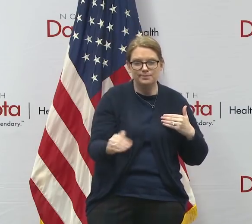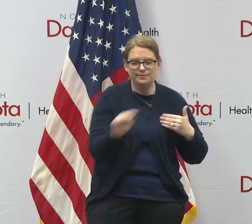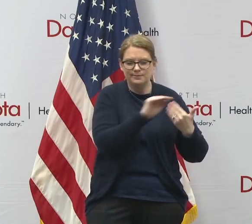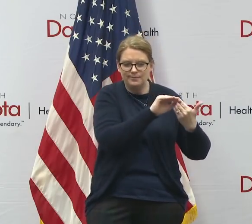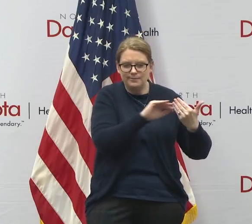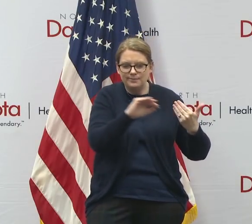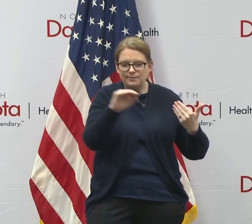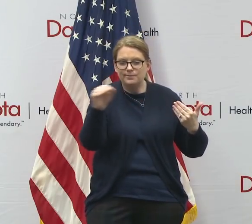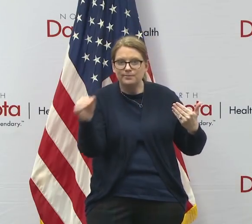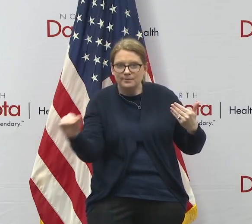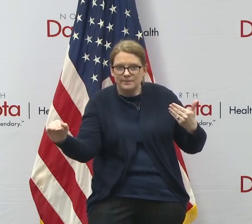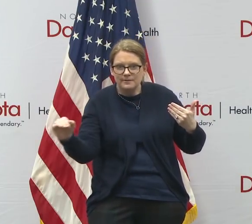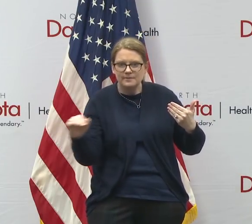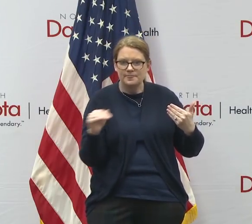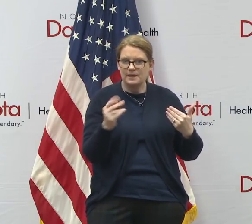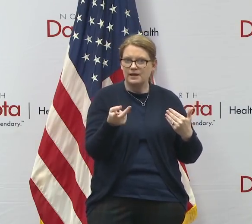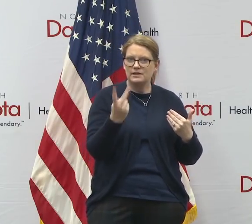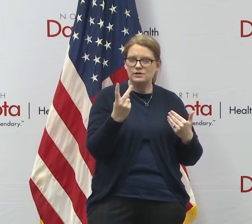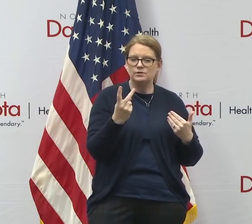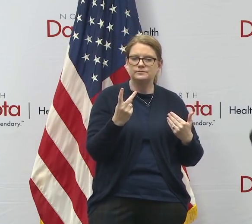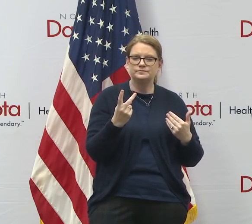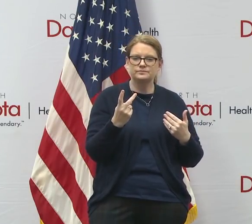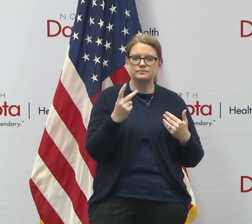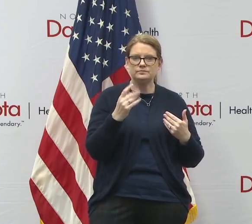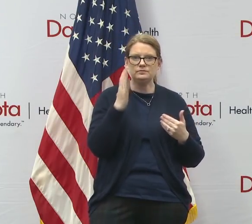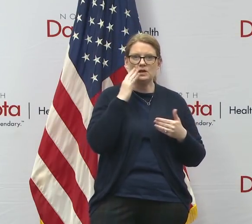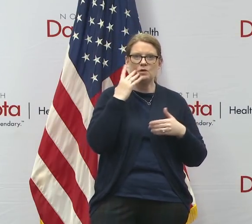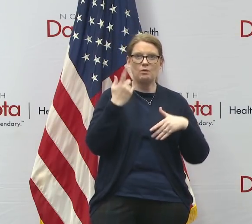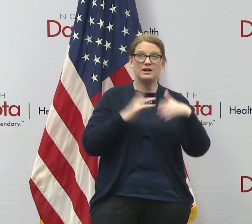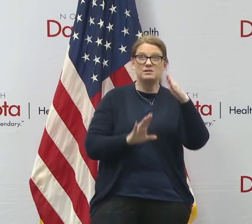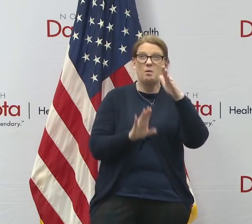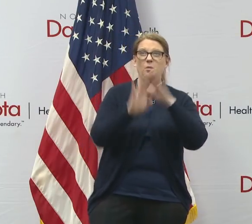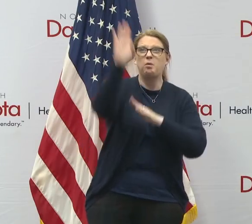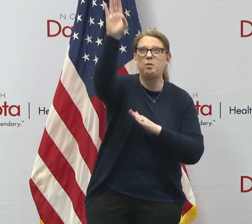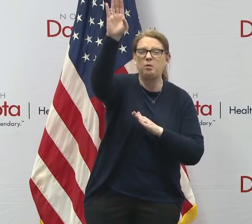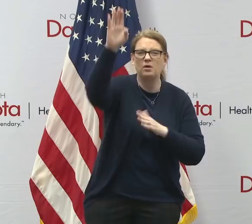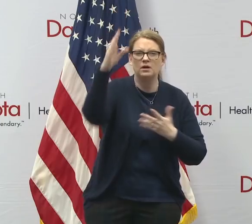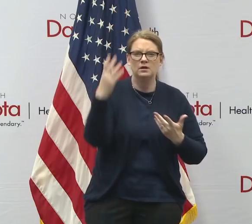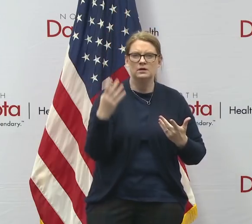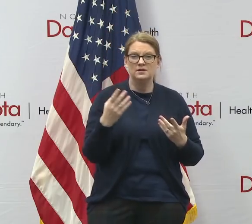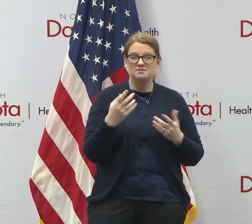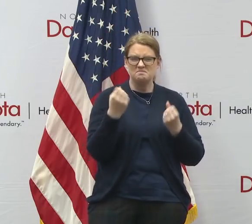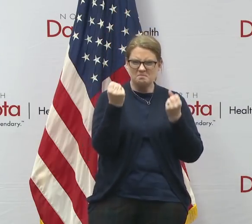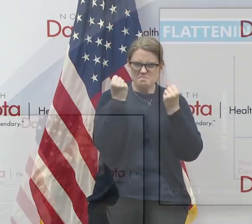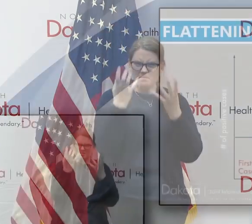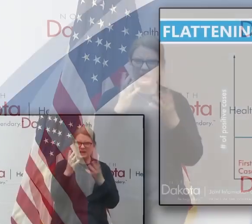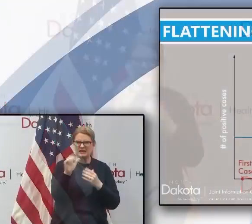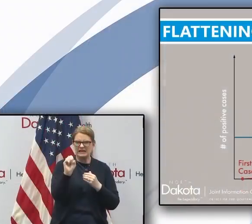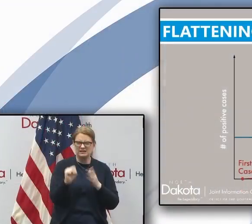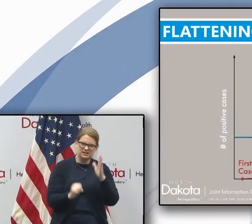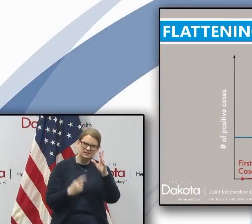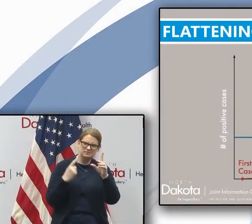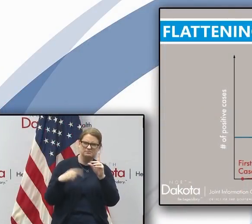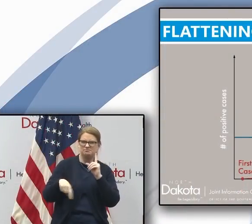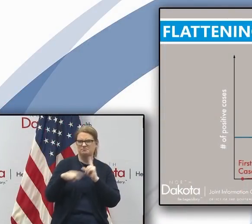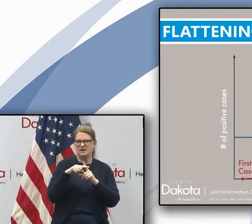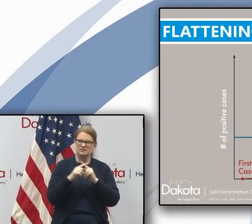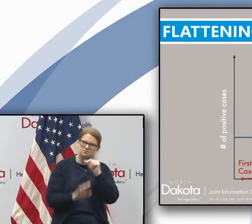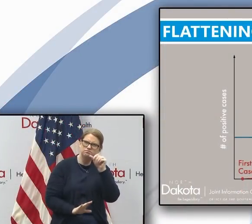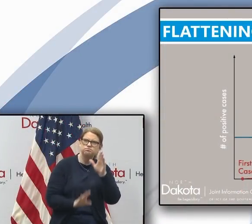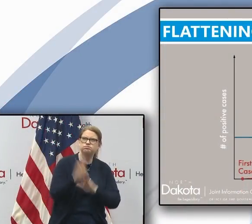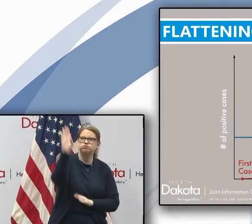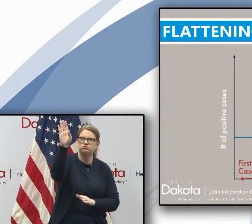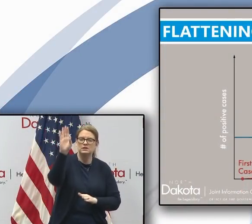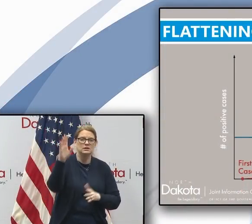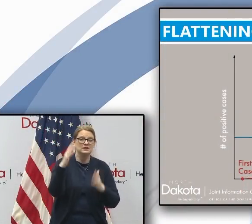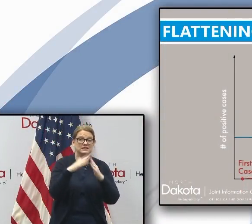the 2 curves. One is this very steep curve, which is if you have a huge spike and then we overload our system. The